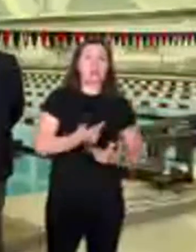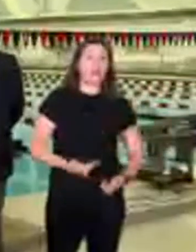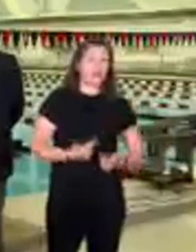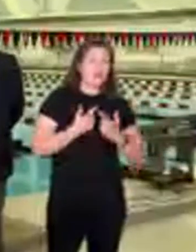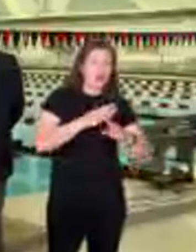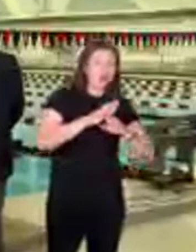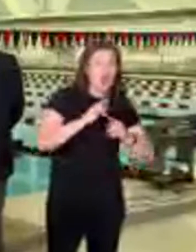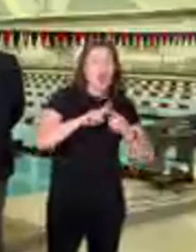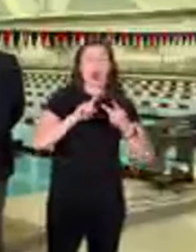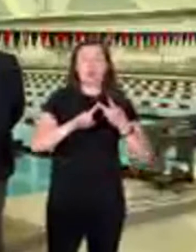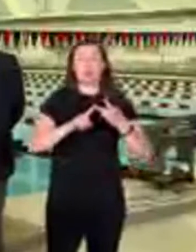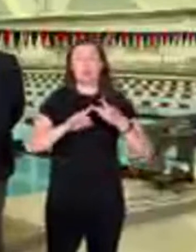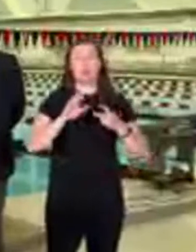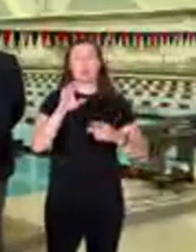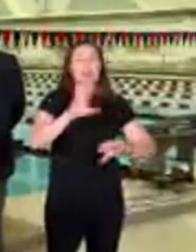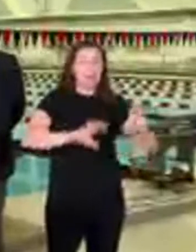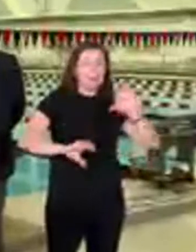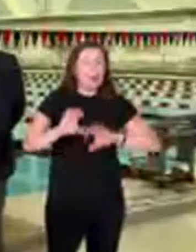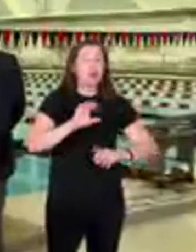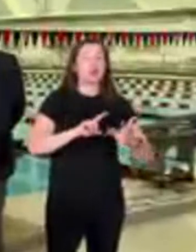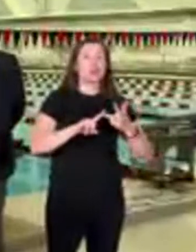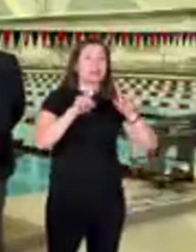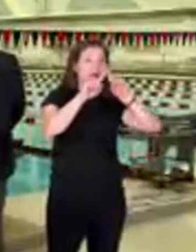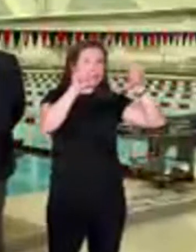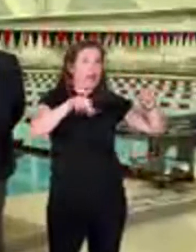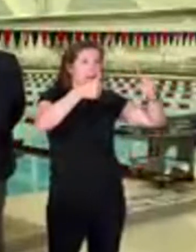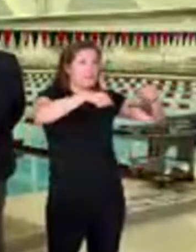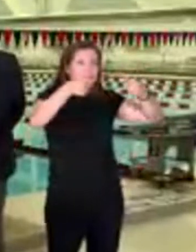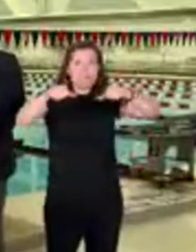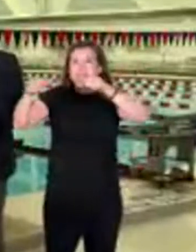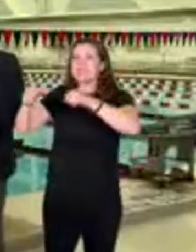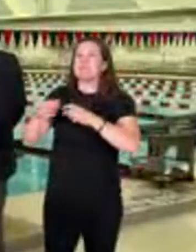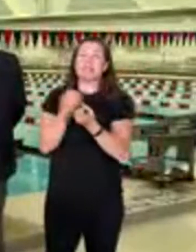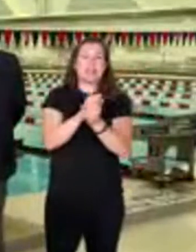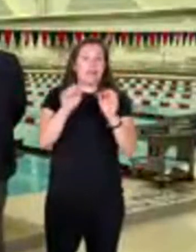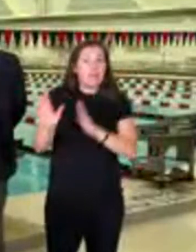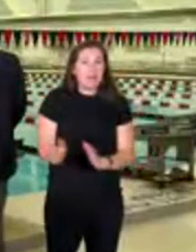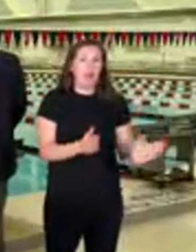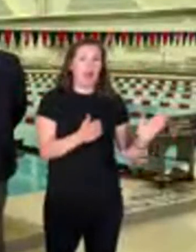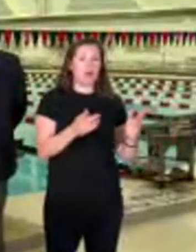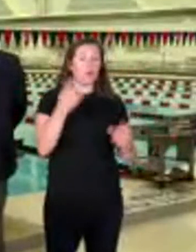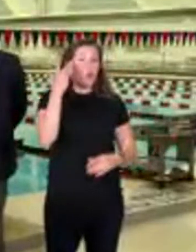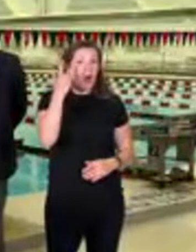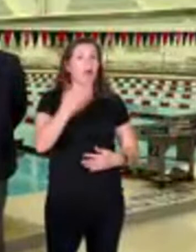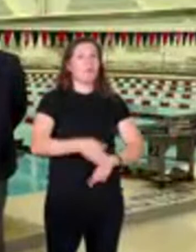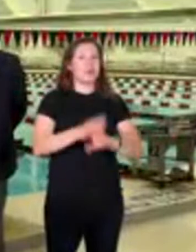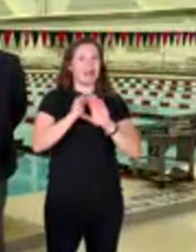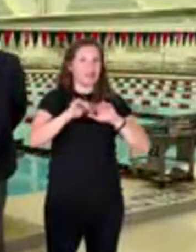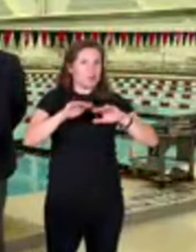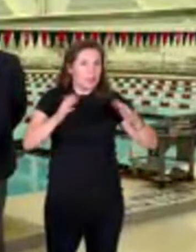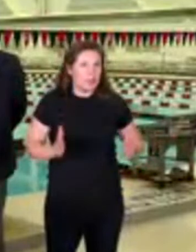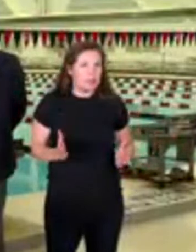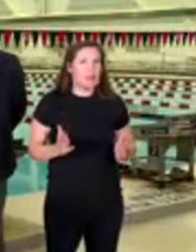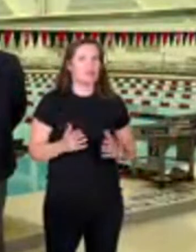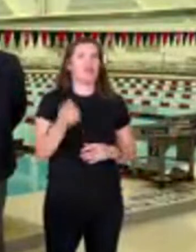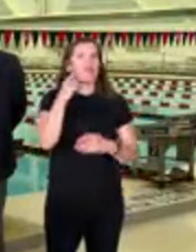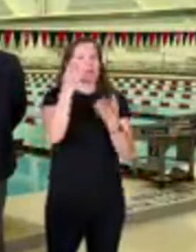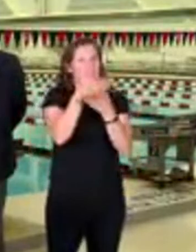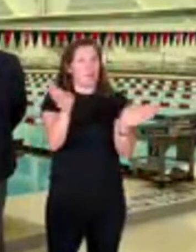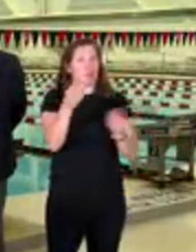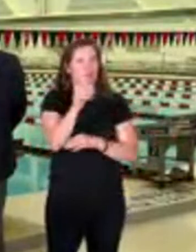and chemical requirements, signage and safety plans, all designed to protect swimmers. And this is for public accessing